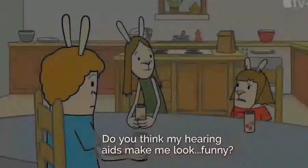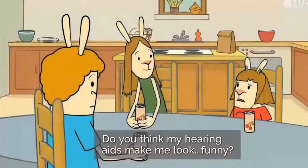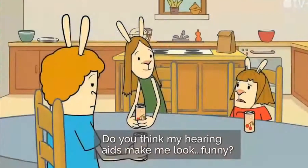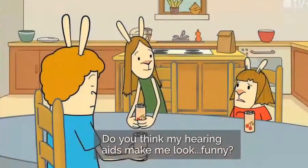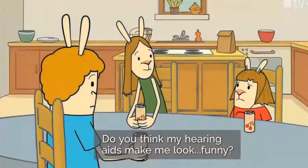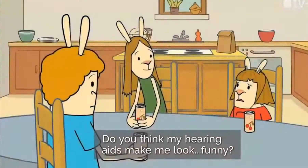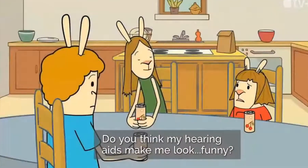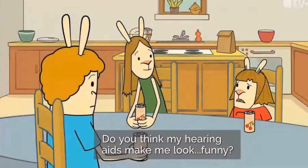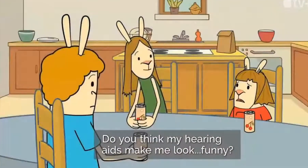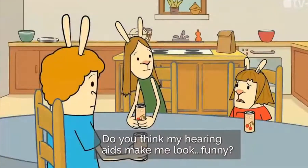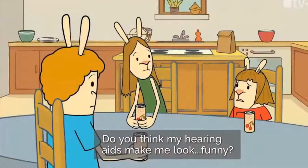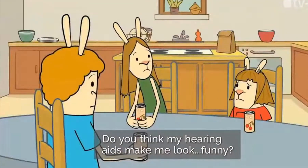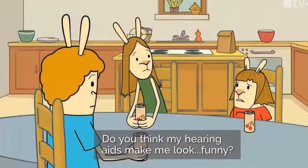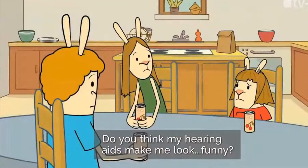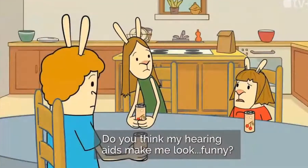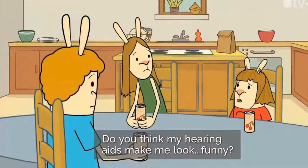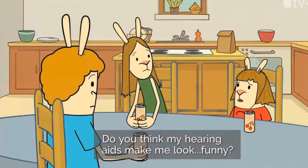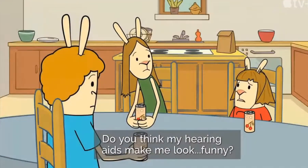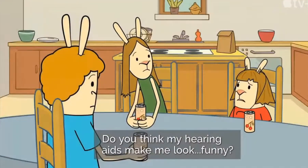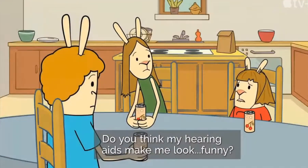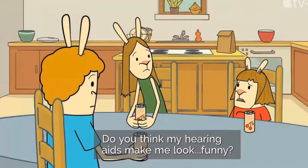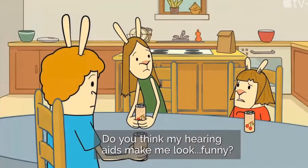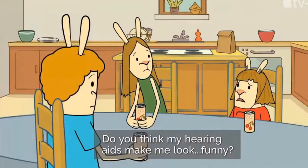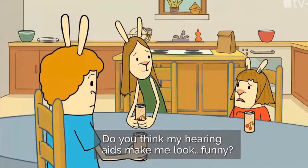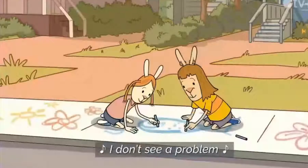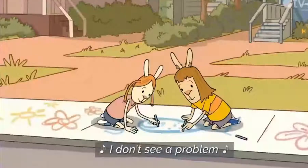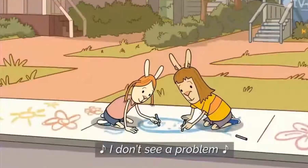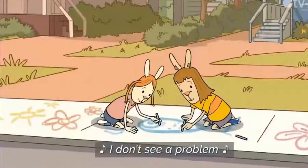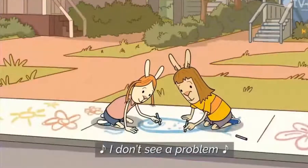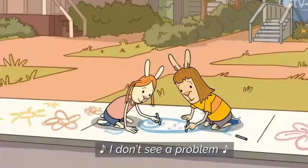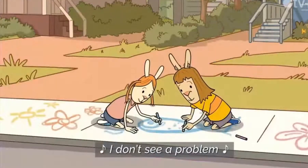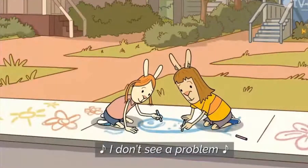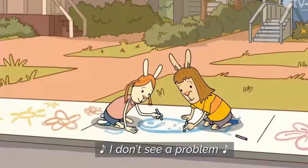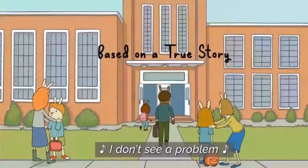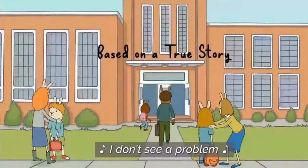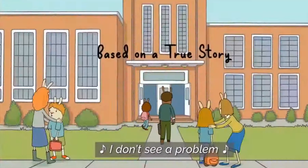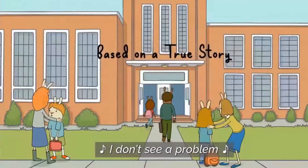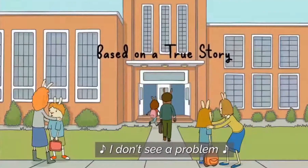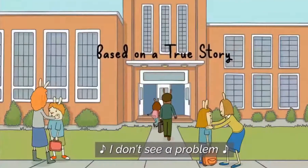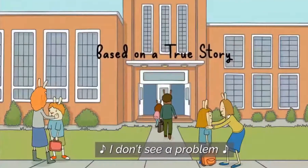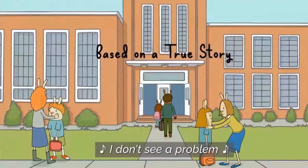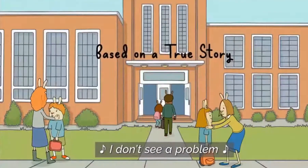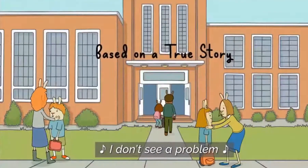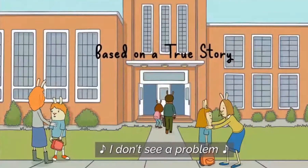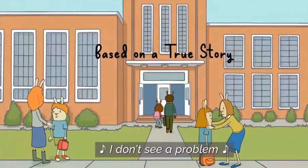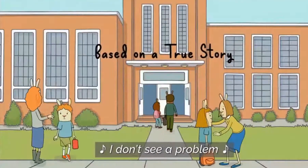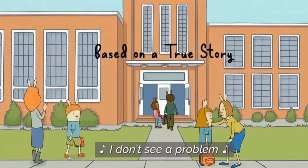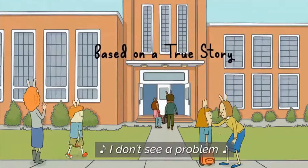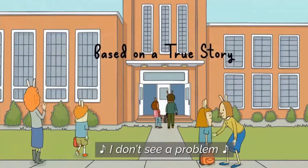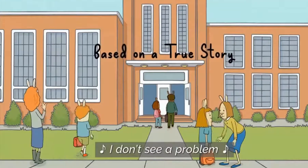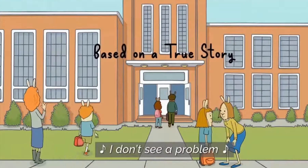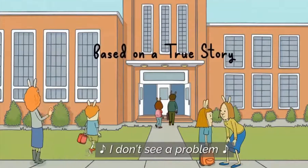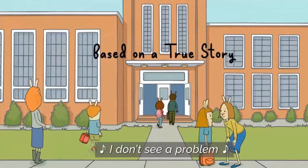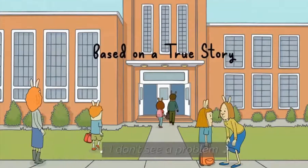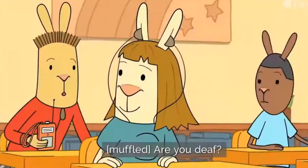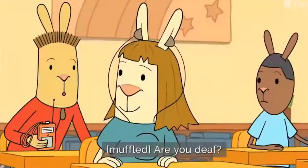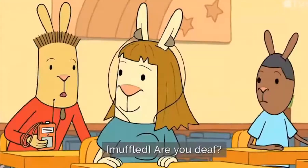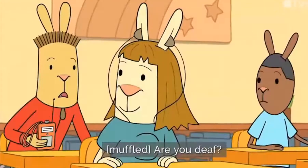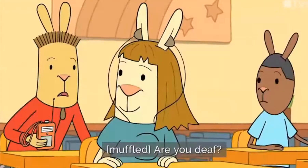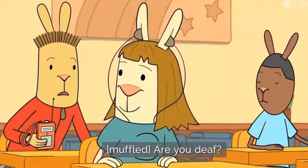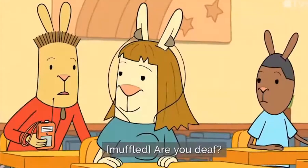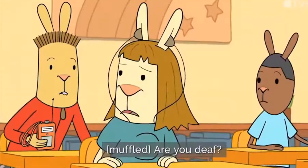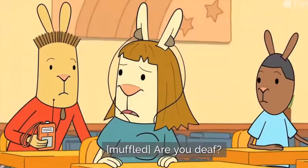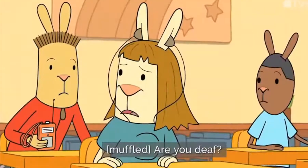Do you think my hearing aids make me look funny? I don't see a problem. Are